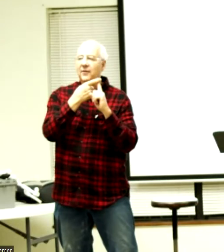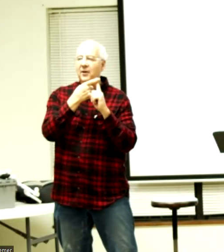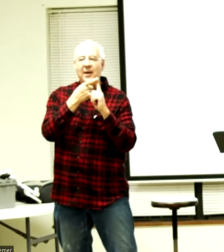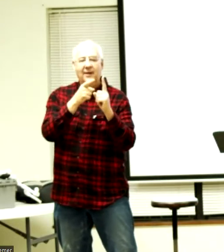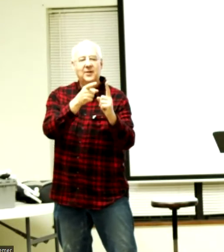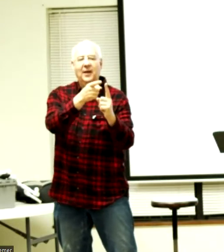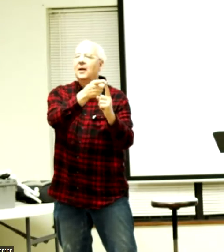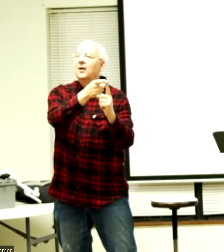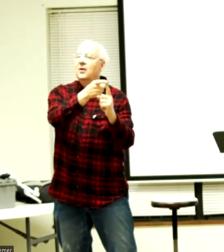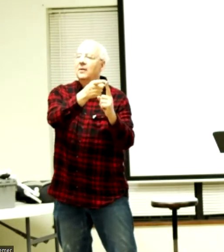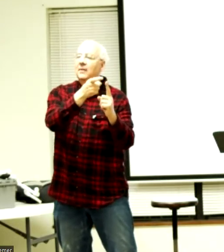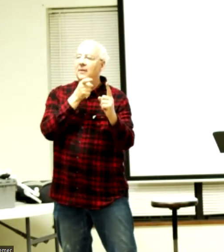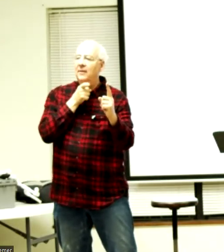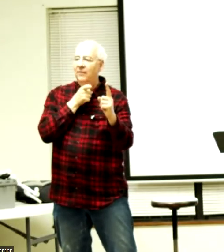finger back. That's not, you're from.